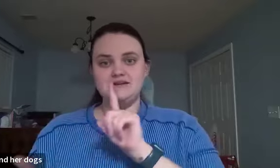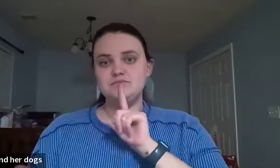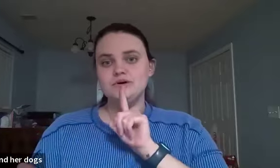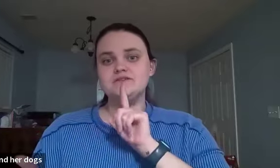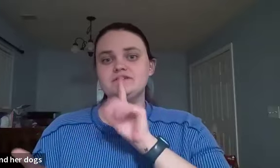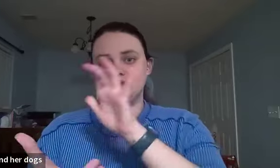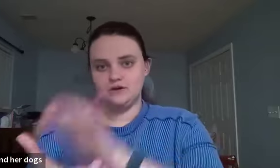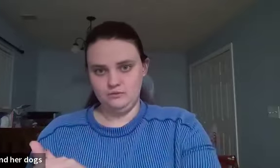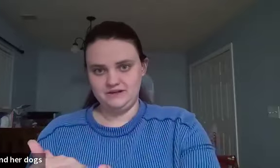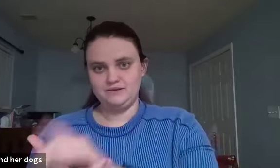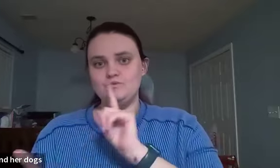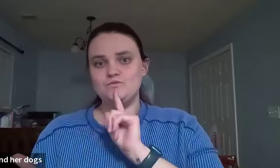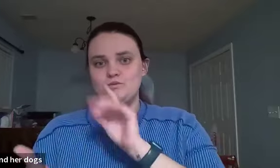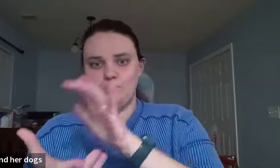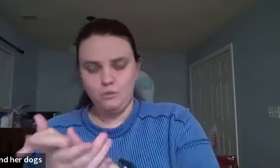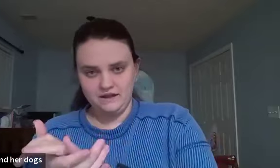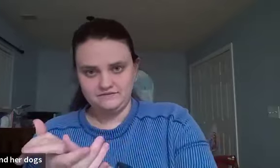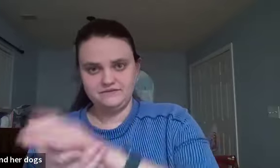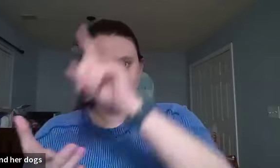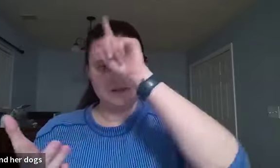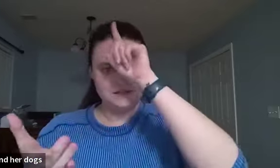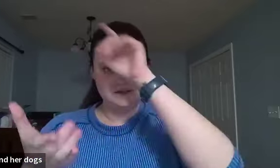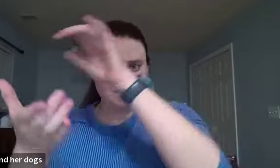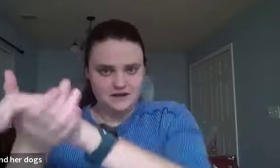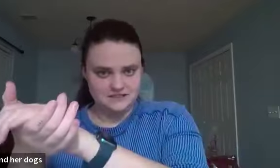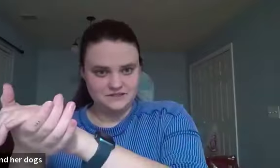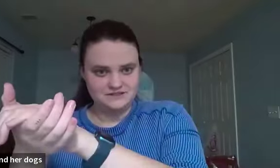hand, pointer finger, open, wife, husband.